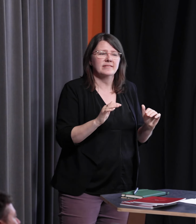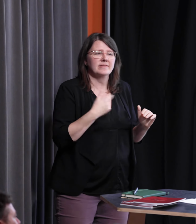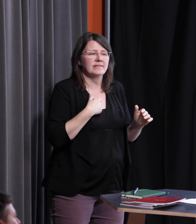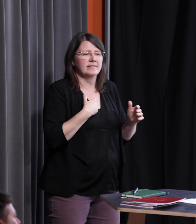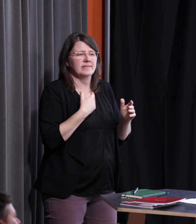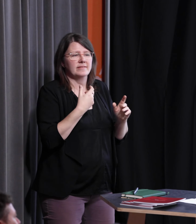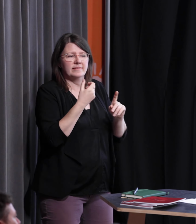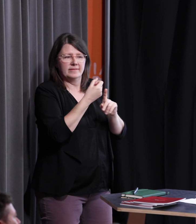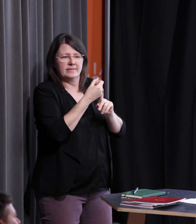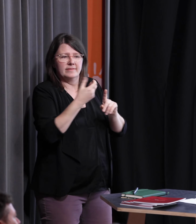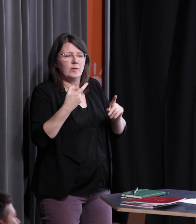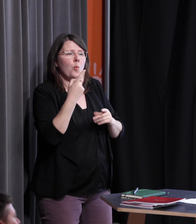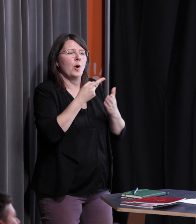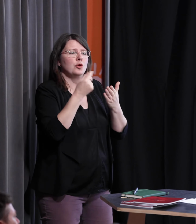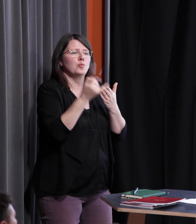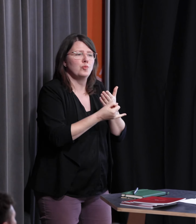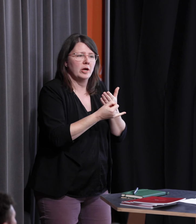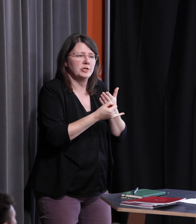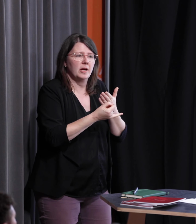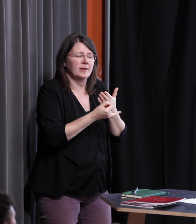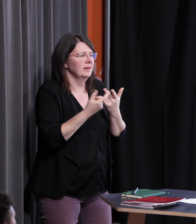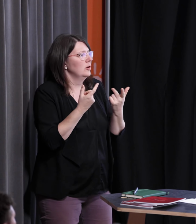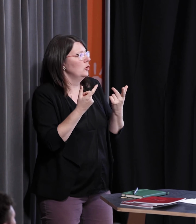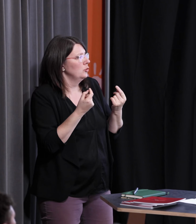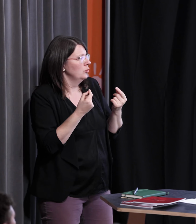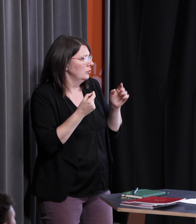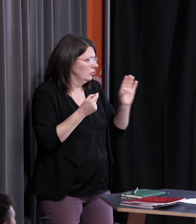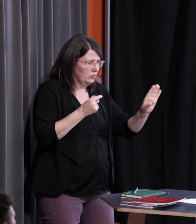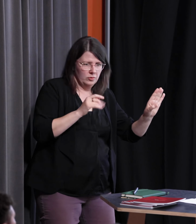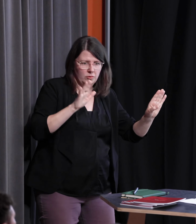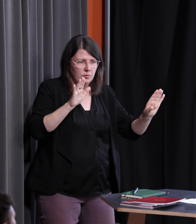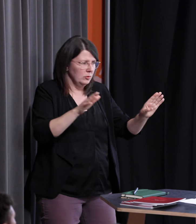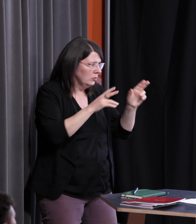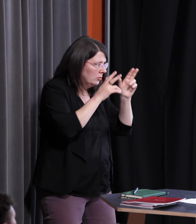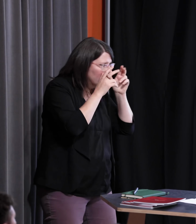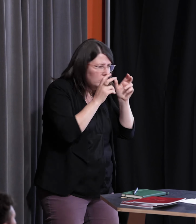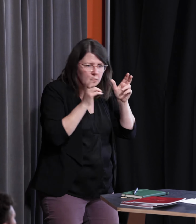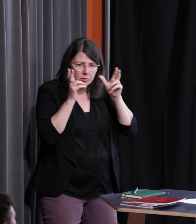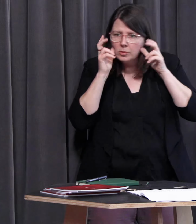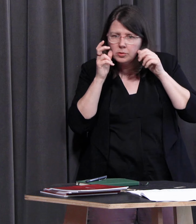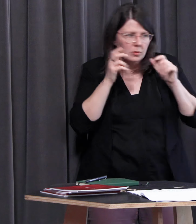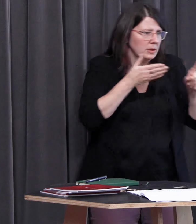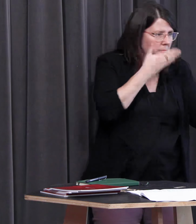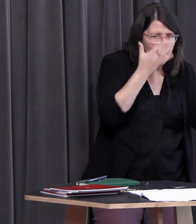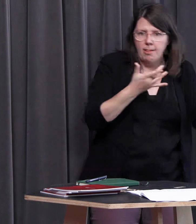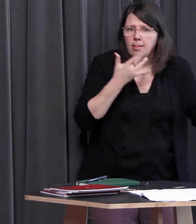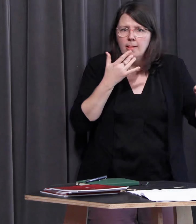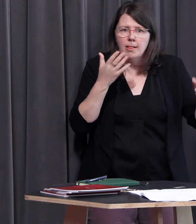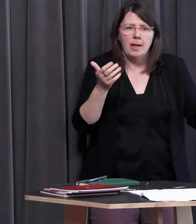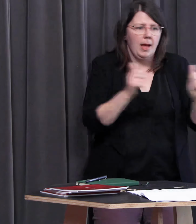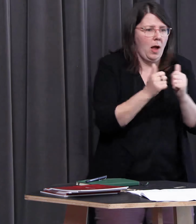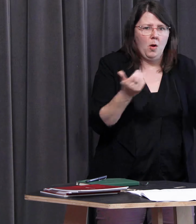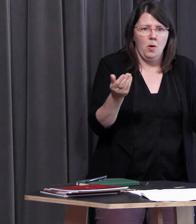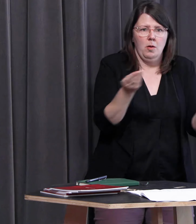work intersensorial. So we started to take two people or multiple people and how we worked across the senses between deaf people. So deaf and